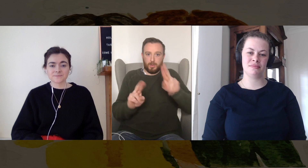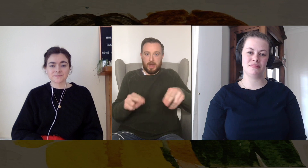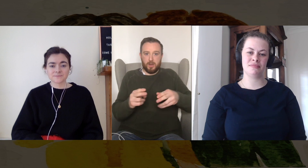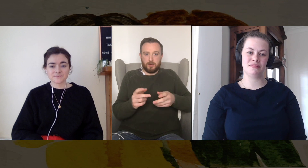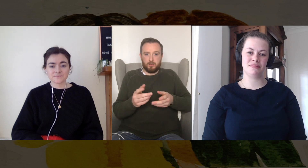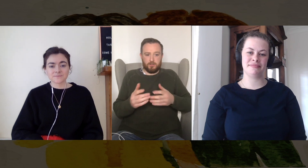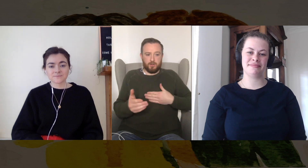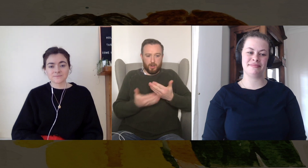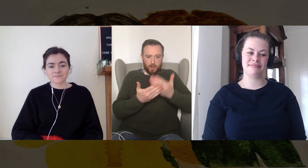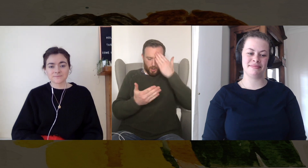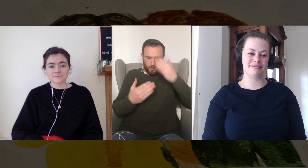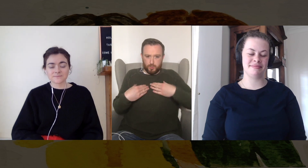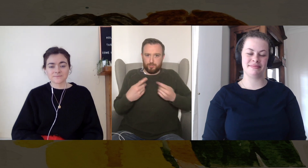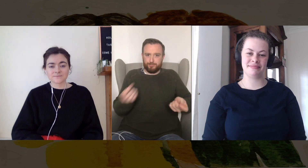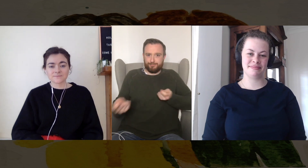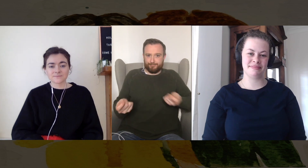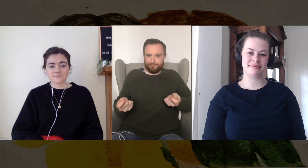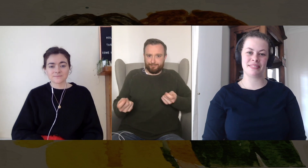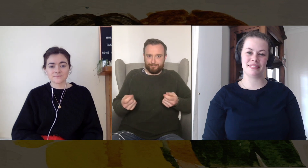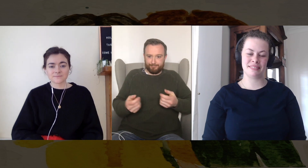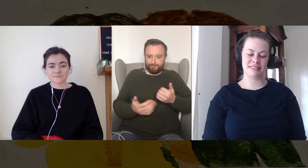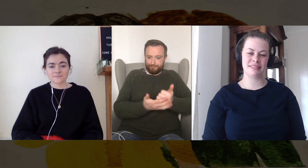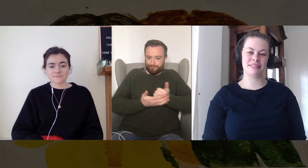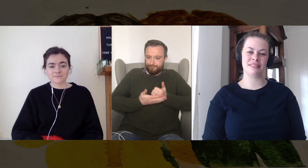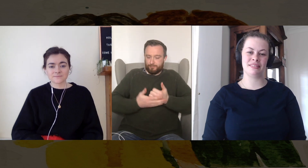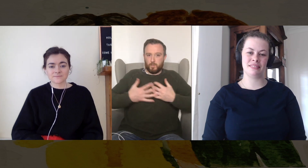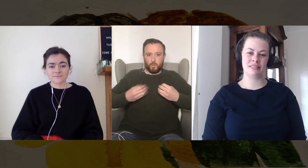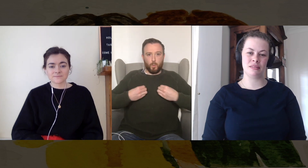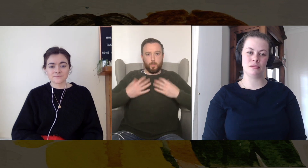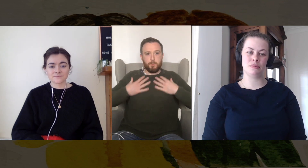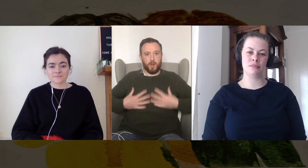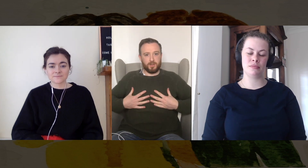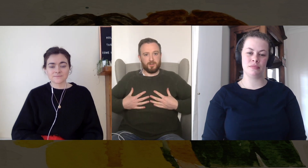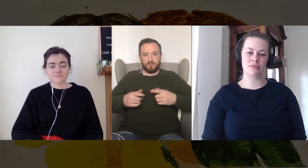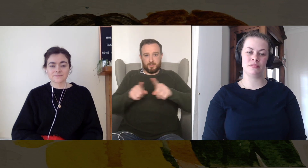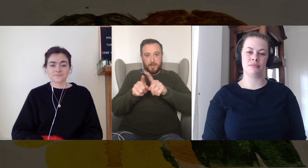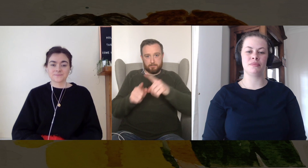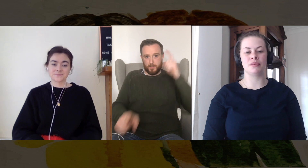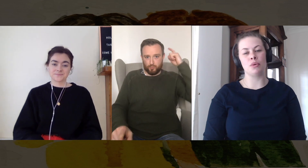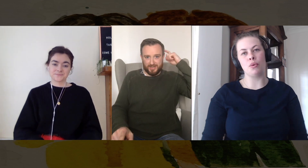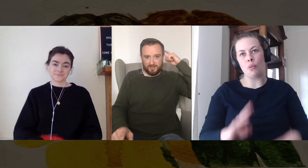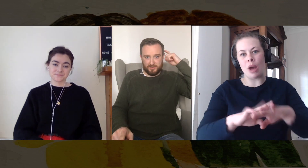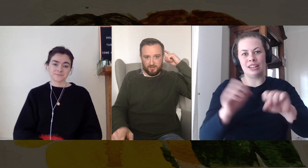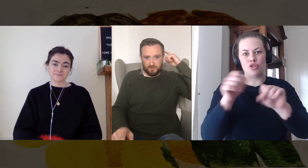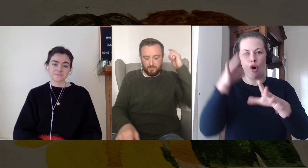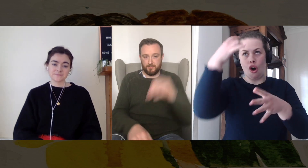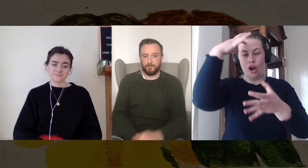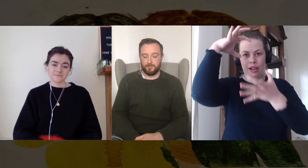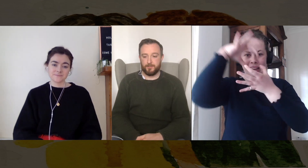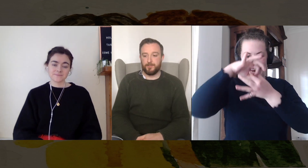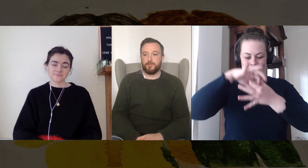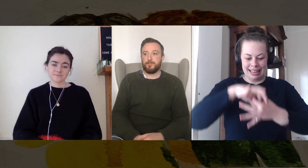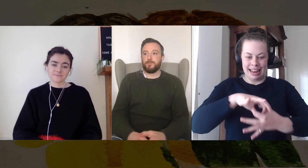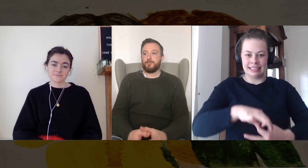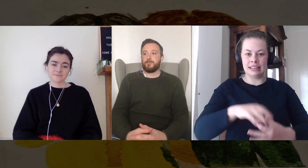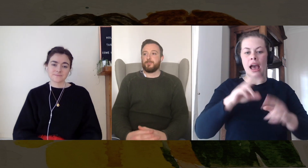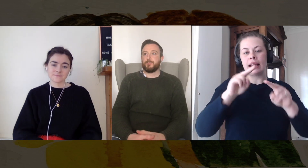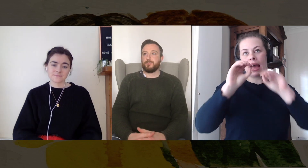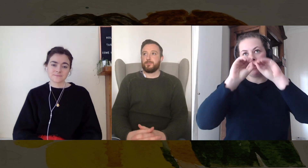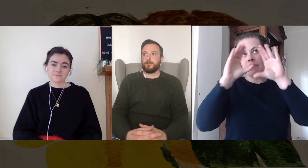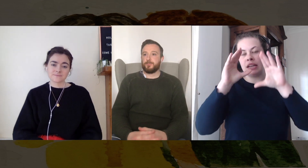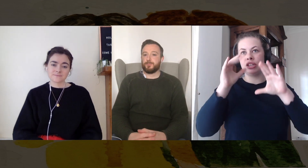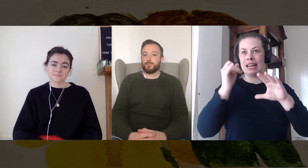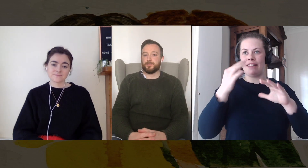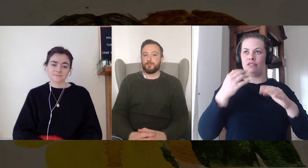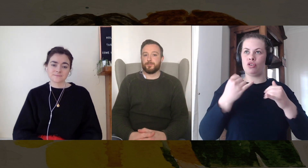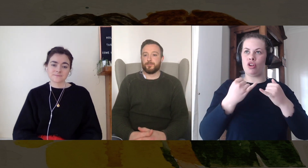have. It's not that you have to do this, you have to do that. It's pay some attention to what you want to do, how your body reacts, and then learn